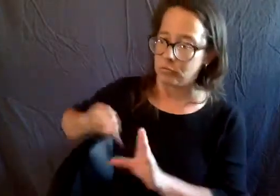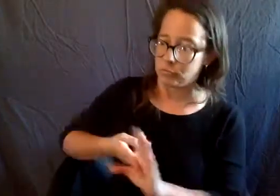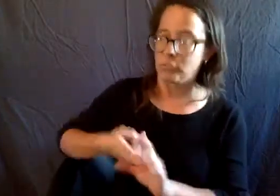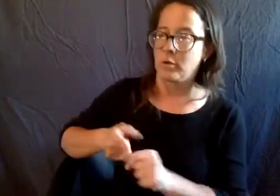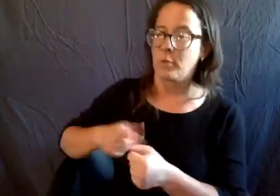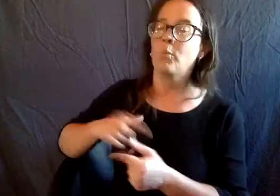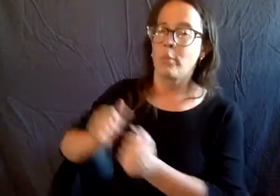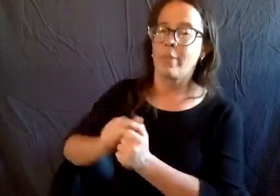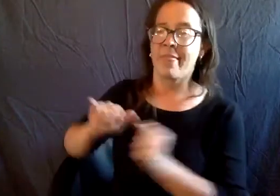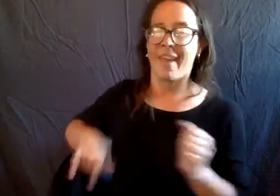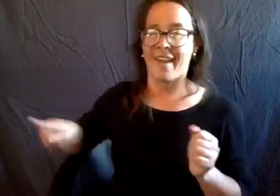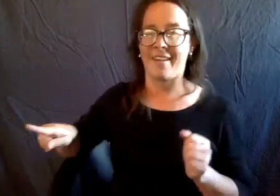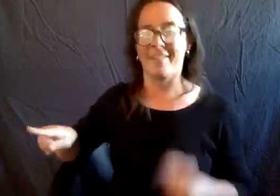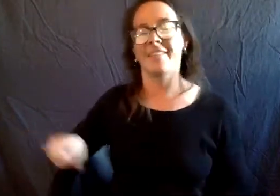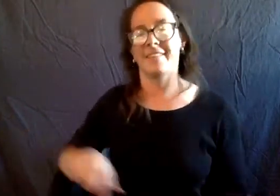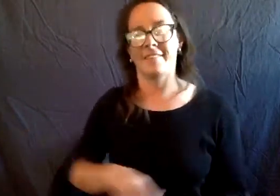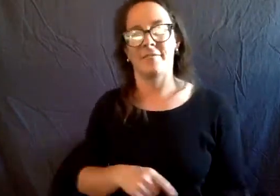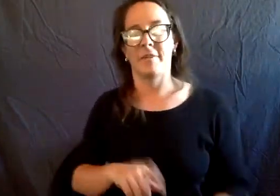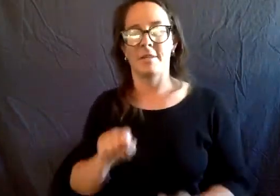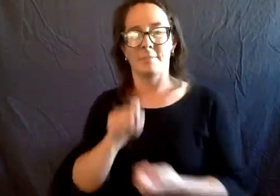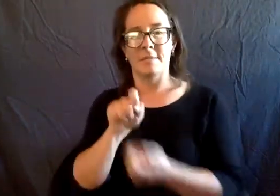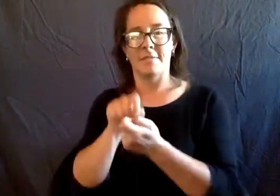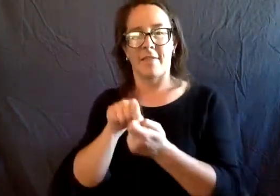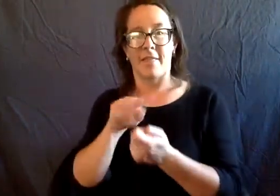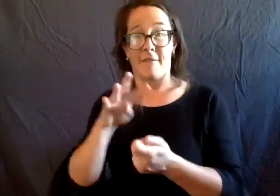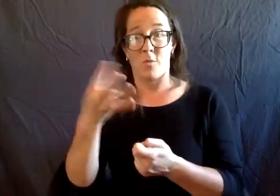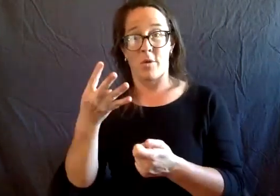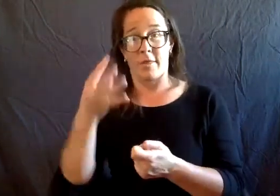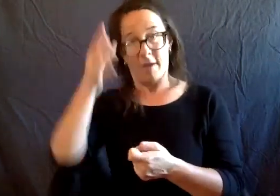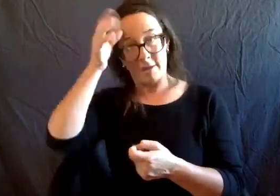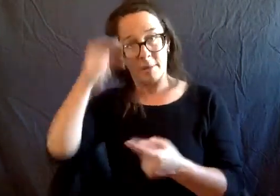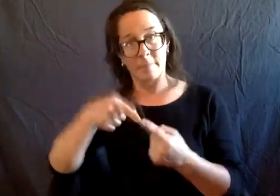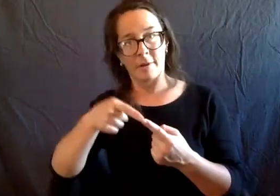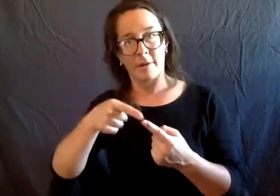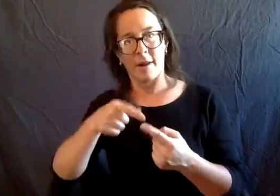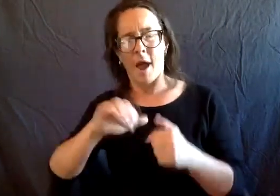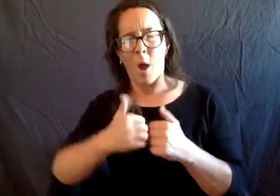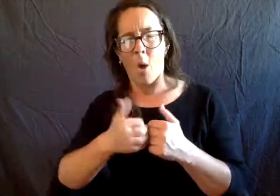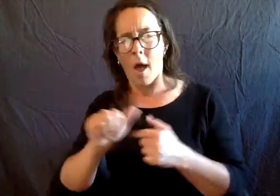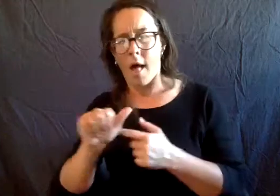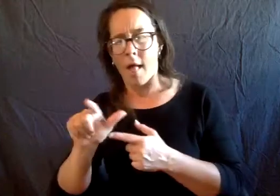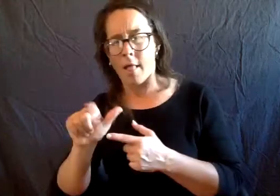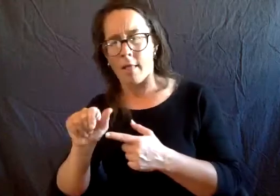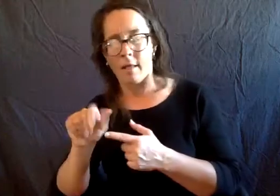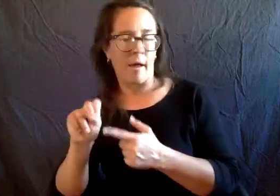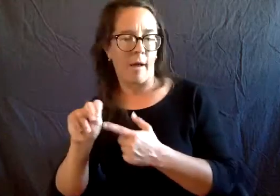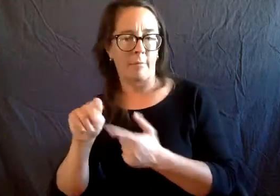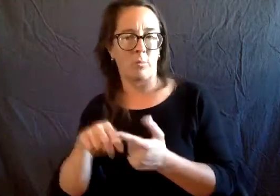But the program, and specifically the fourth concept in how Al-Anon works, it says that the